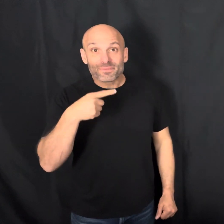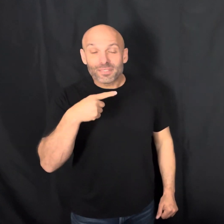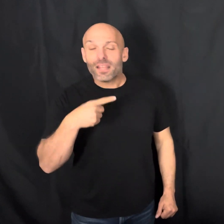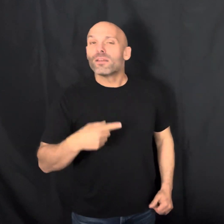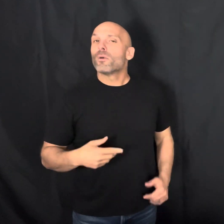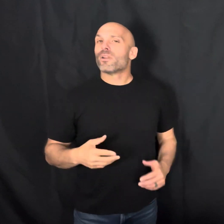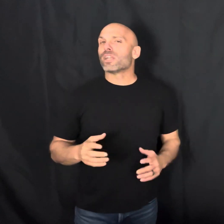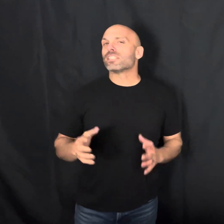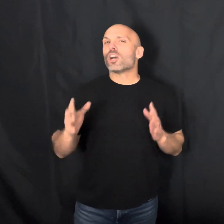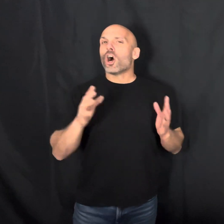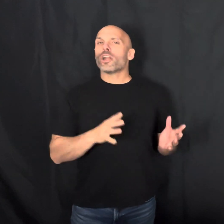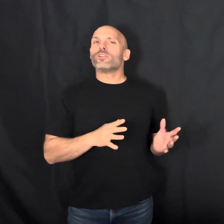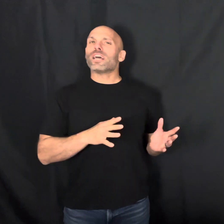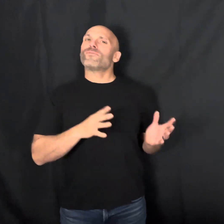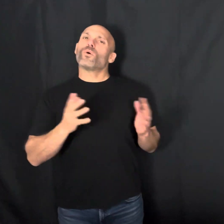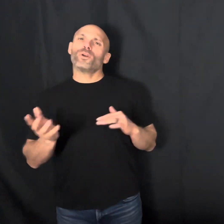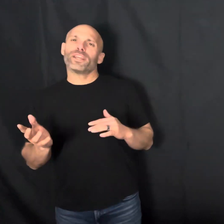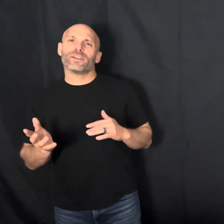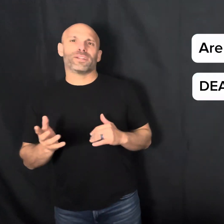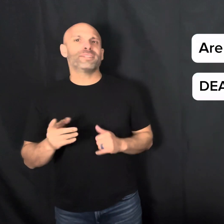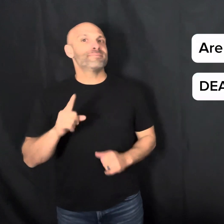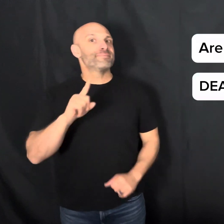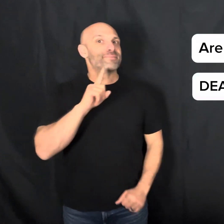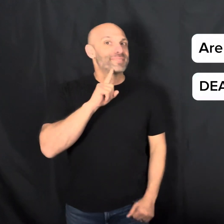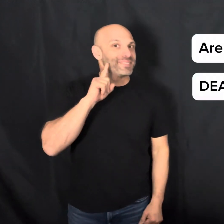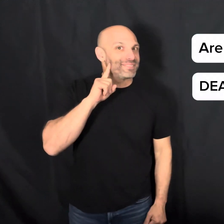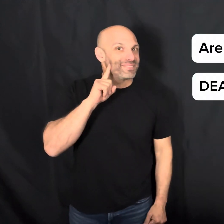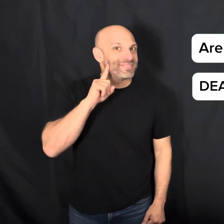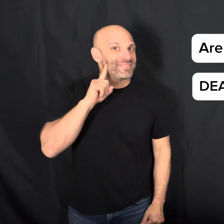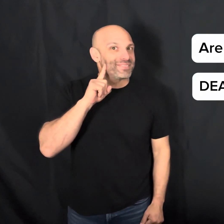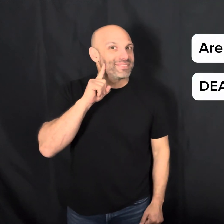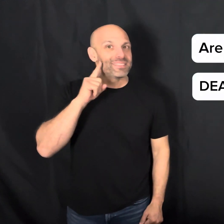Okay? But if you're asking, are you deaf or hearing?